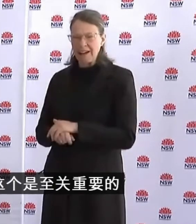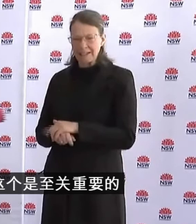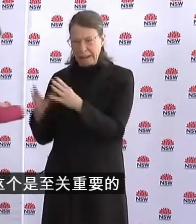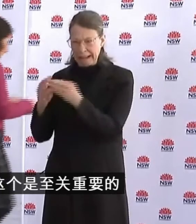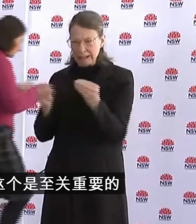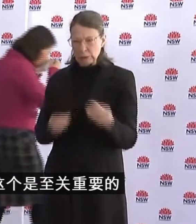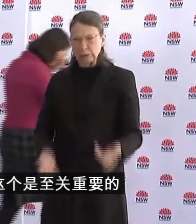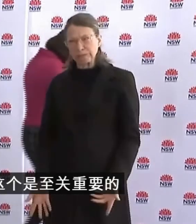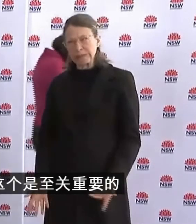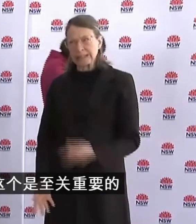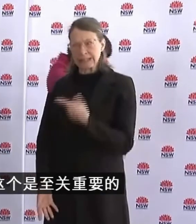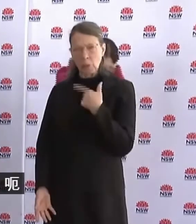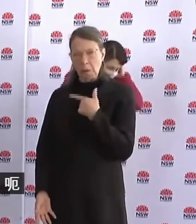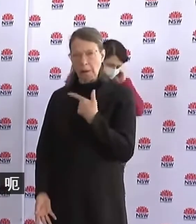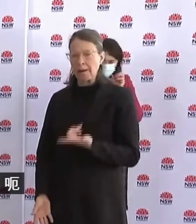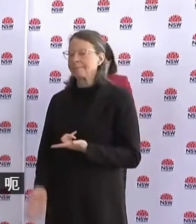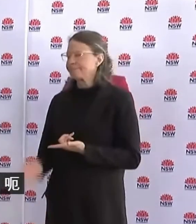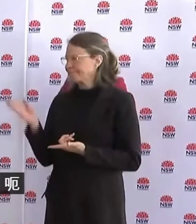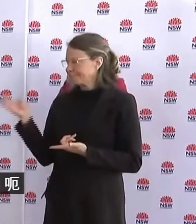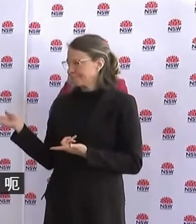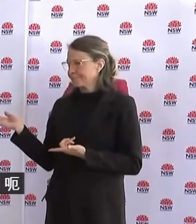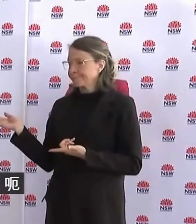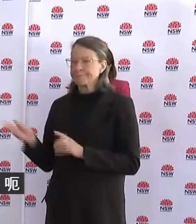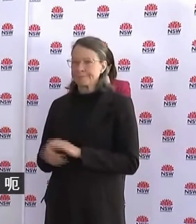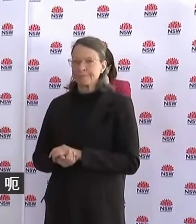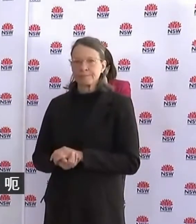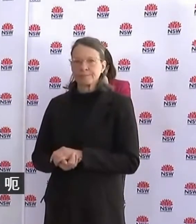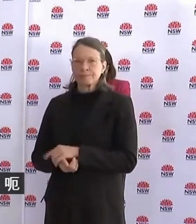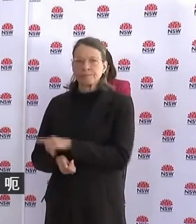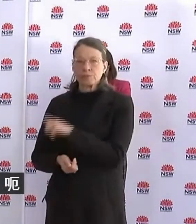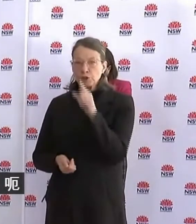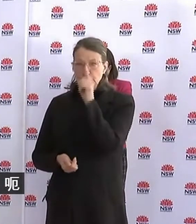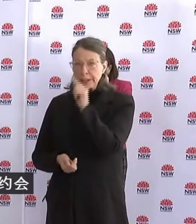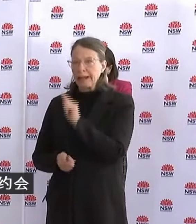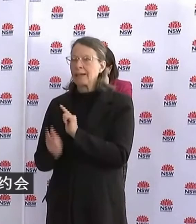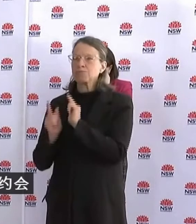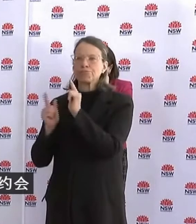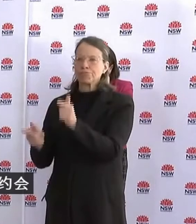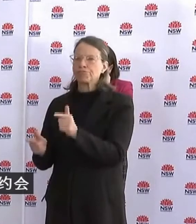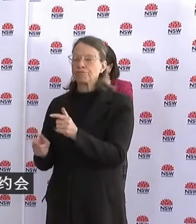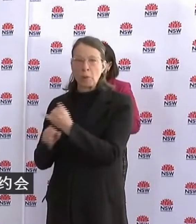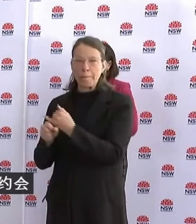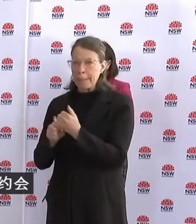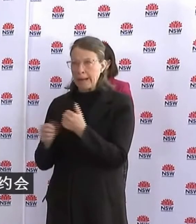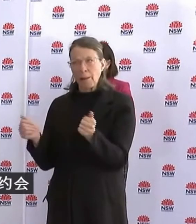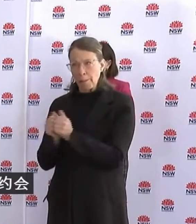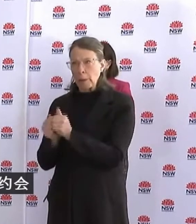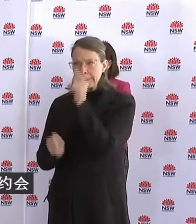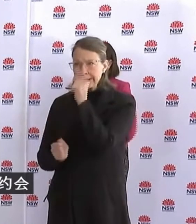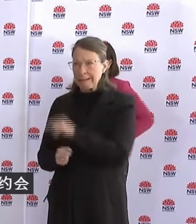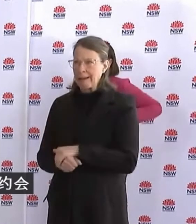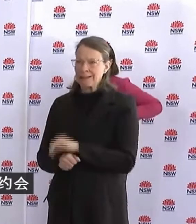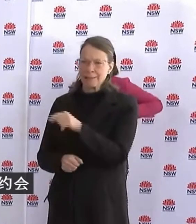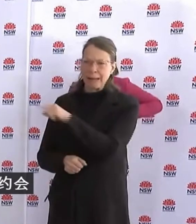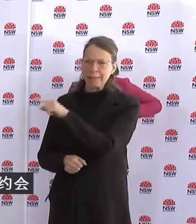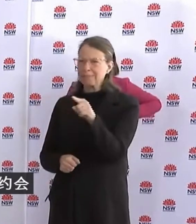pretty obviously vital that we get these jabs in. Obviously you can go straight for your medical appointments. That's an misunderstanding,